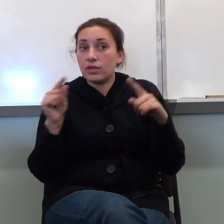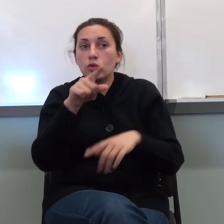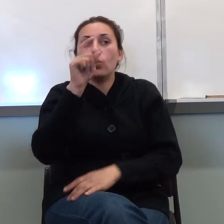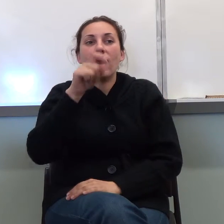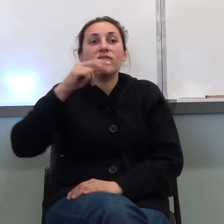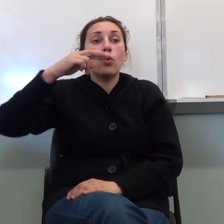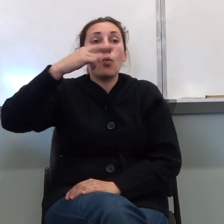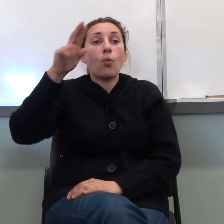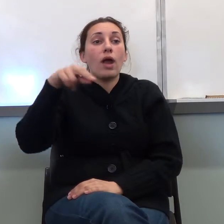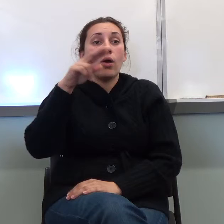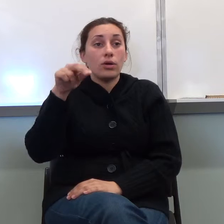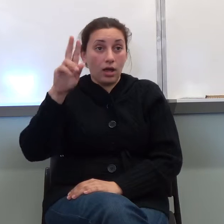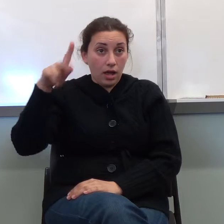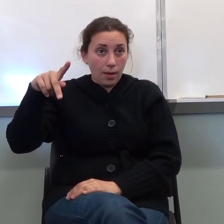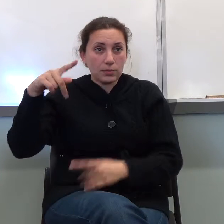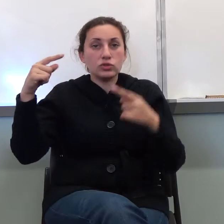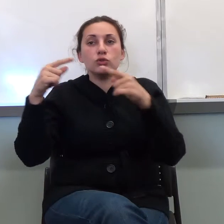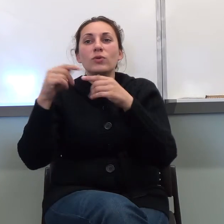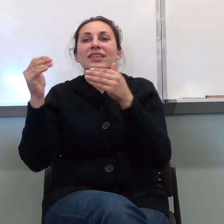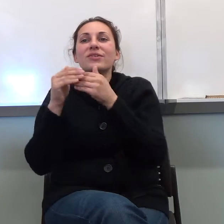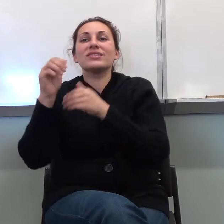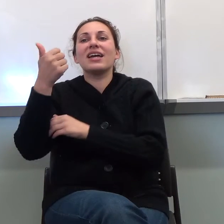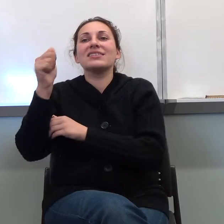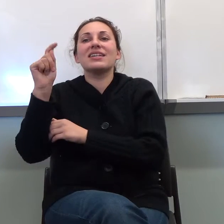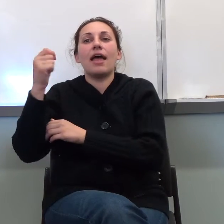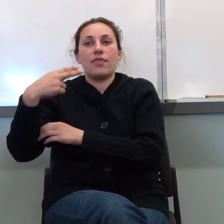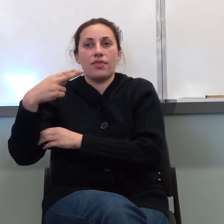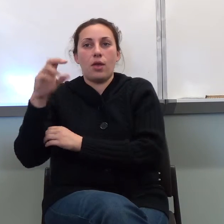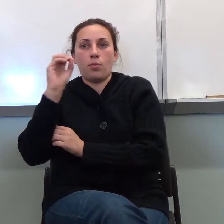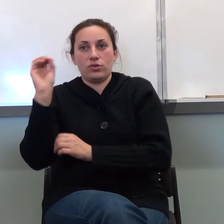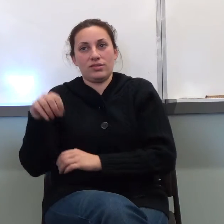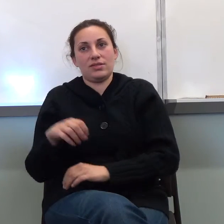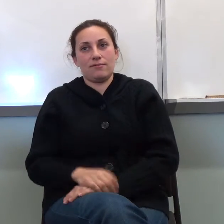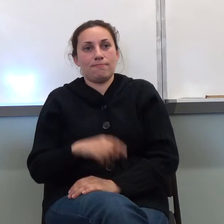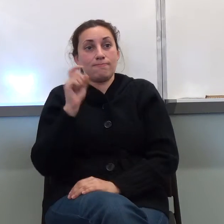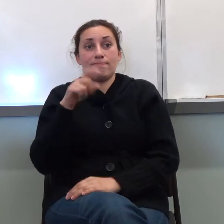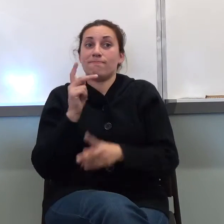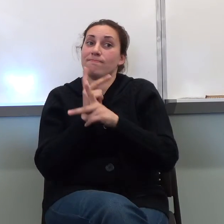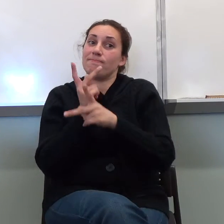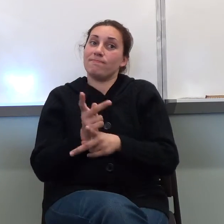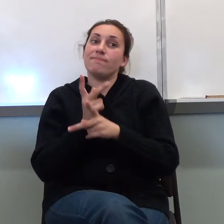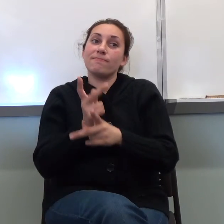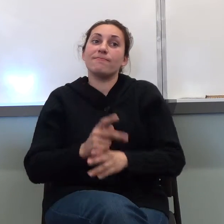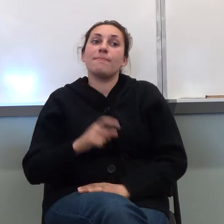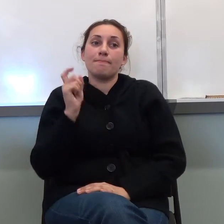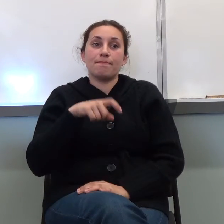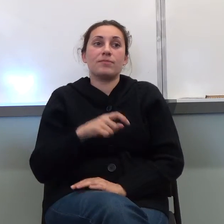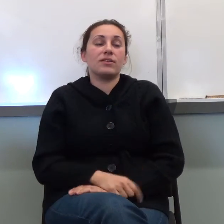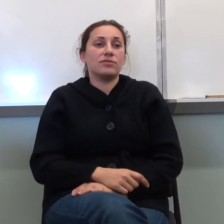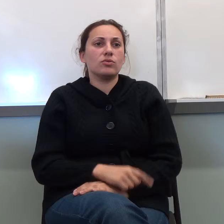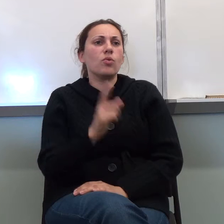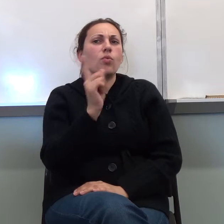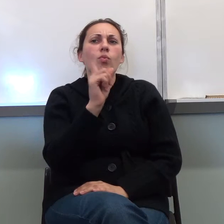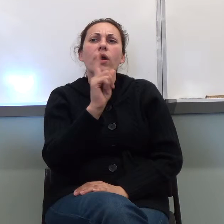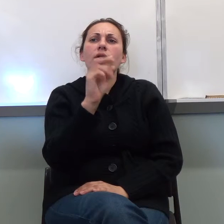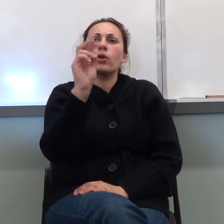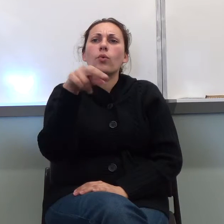of a percent. That's where you have to be a little careful. All right. Where do you do the rounding? That's the real question